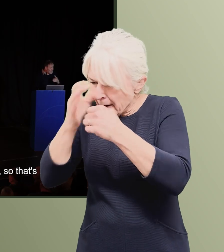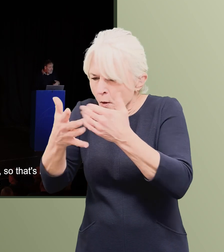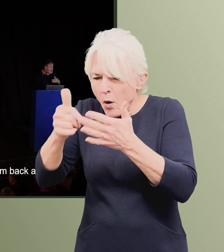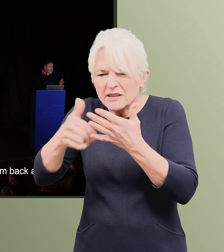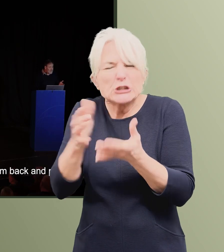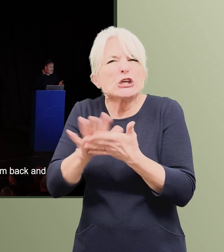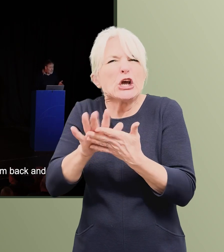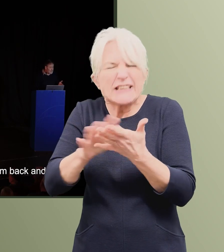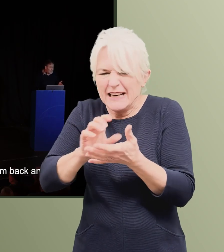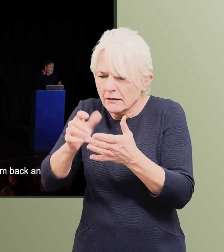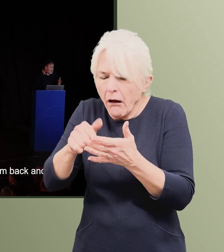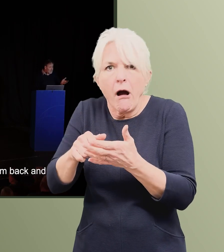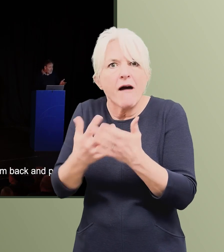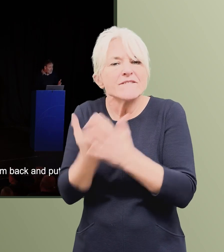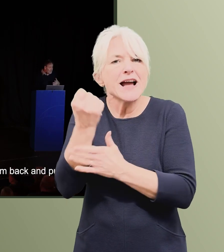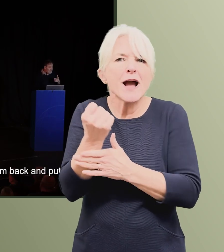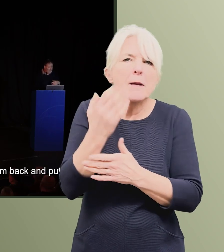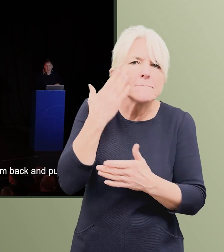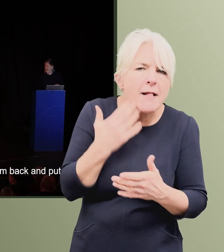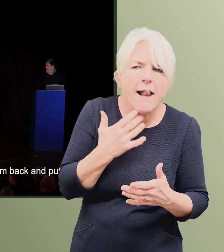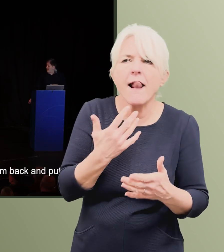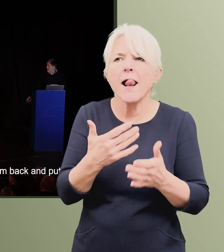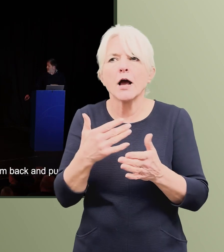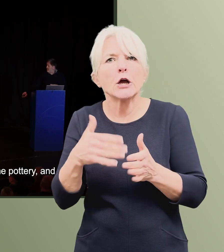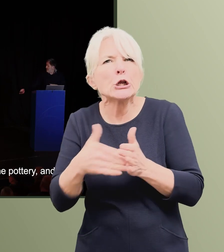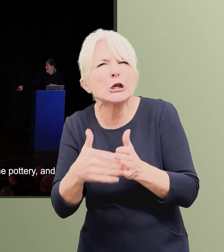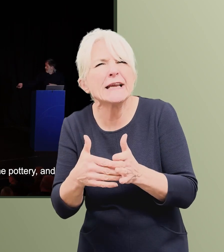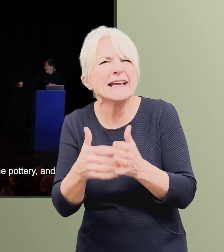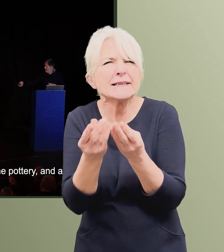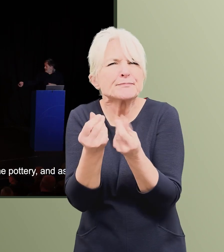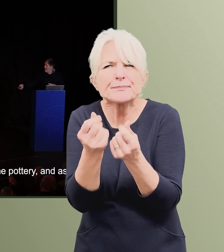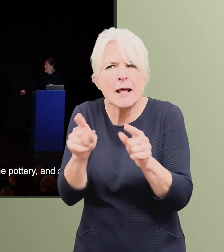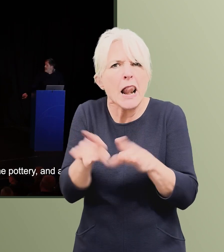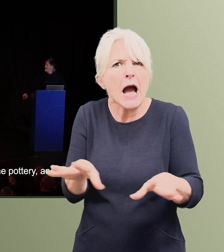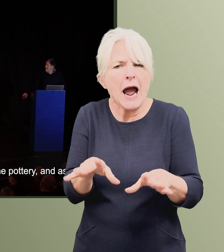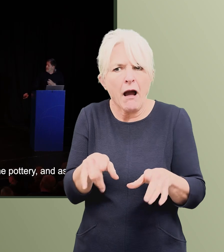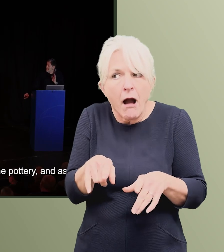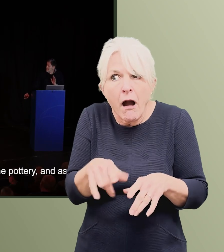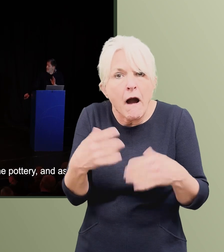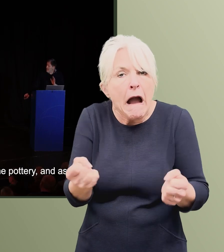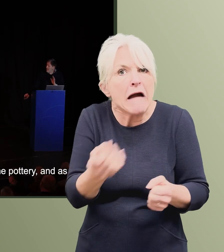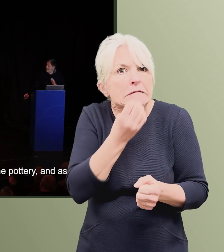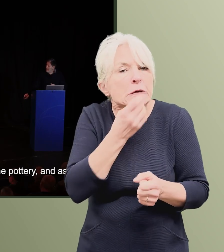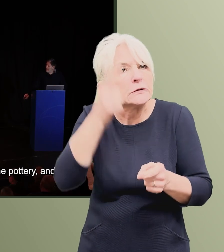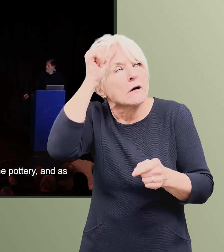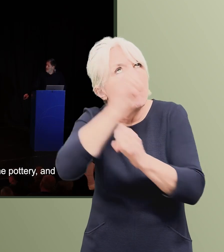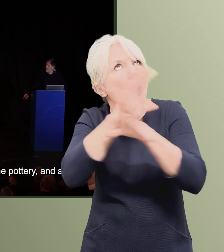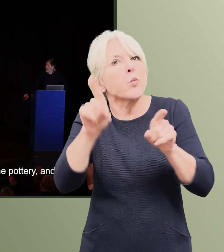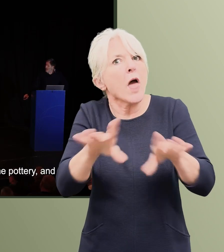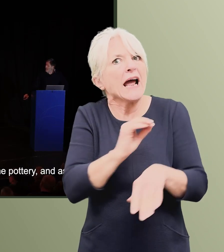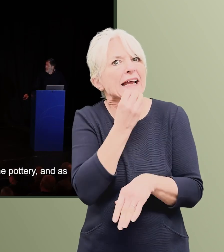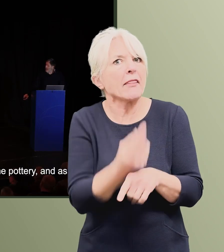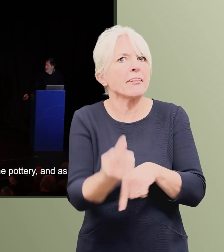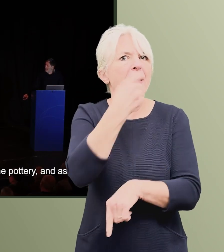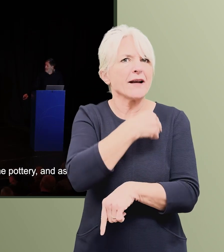news. I only wish there was a little bit of apricot in there. I'll probably hold them back and put them in my fridge. But anyway, so this is what we've got in